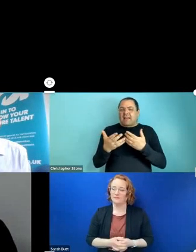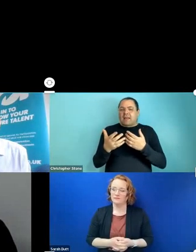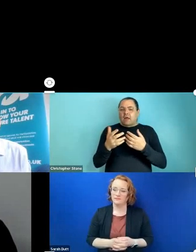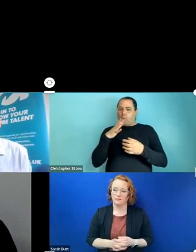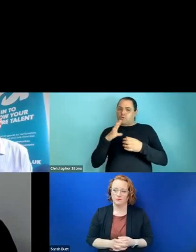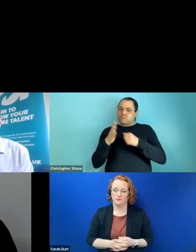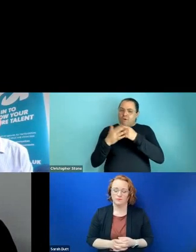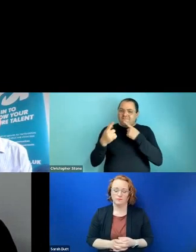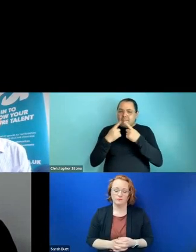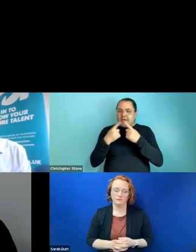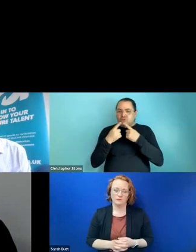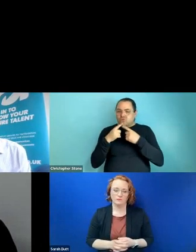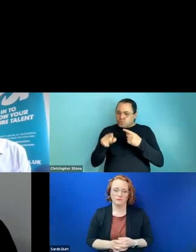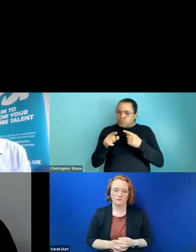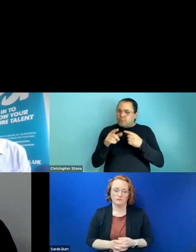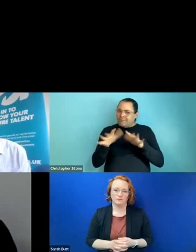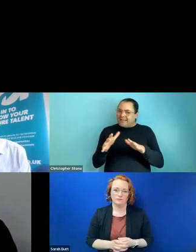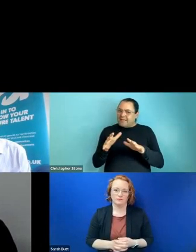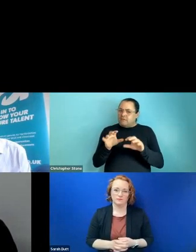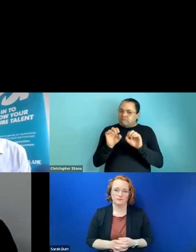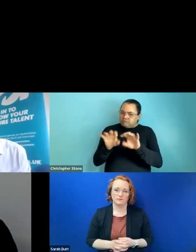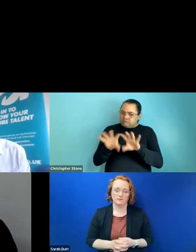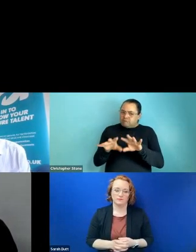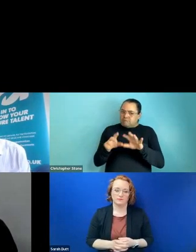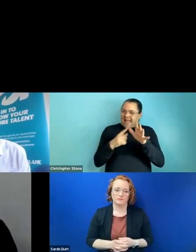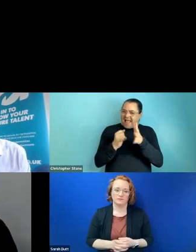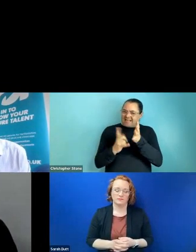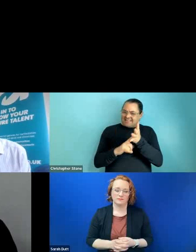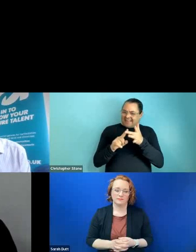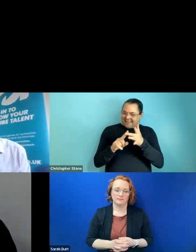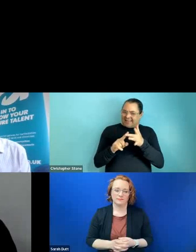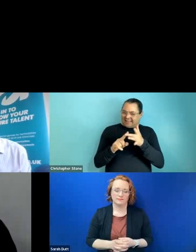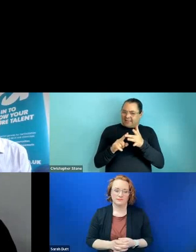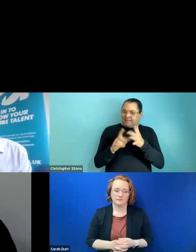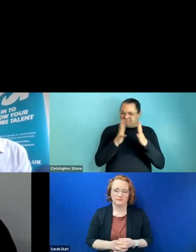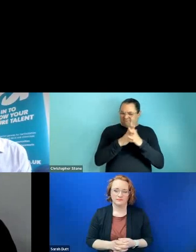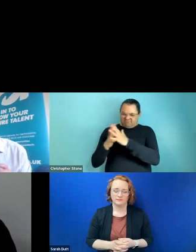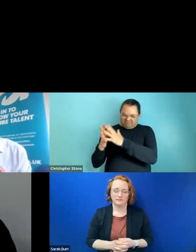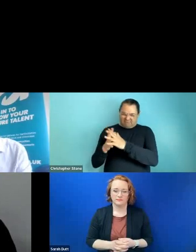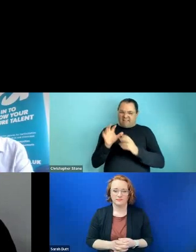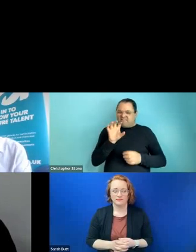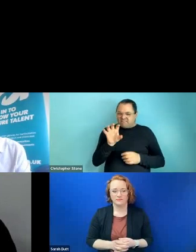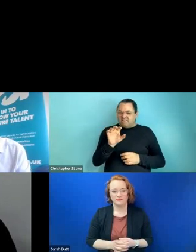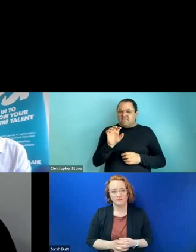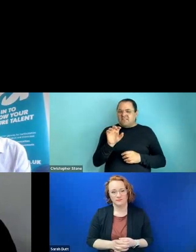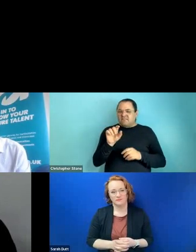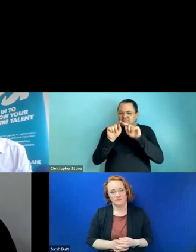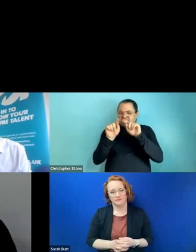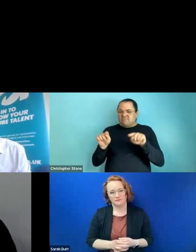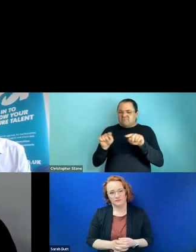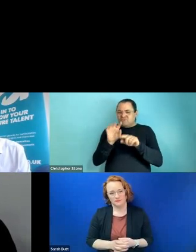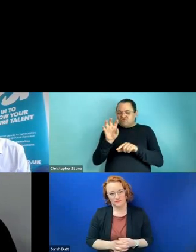out more information. So you've given me details of the ASLI website, and the QR code underneath that would take you directly